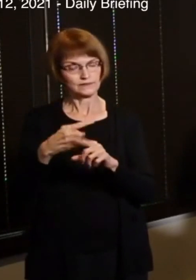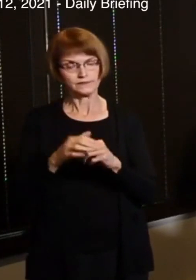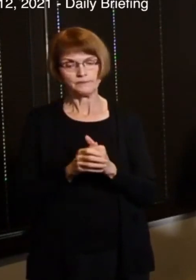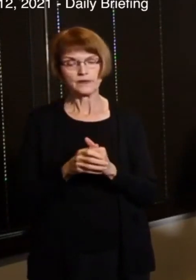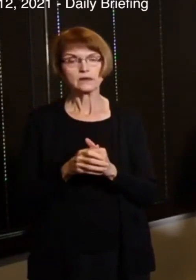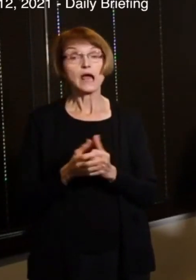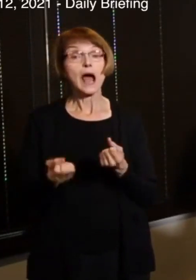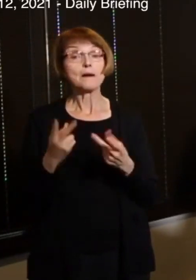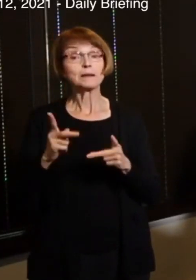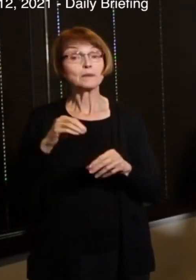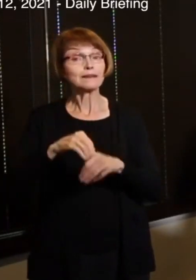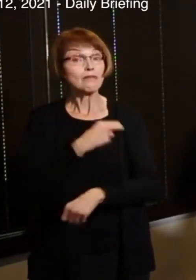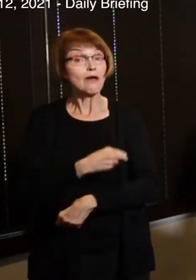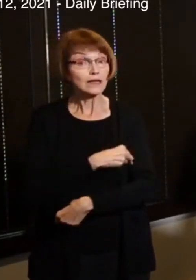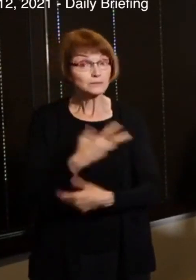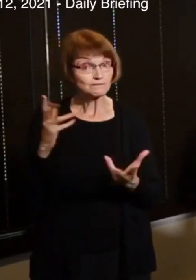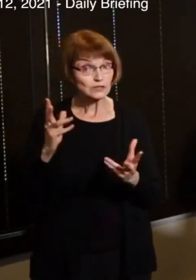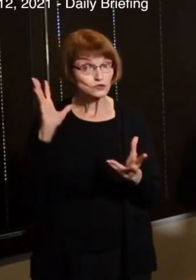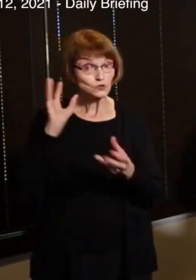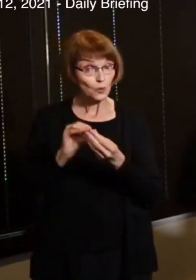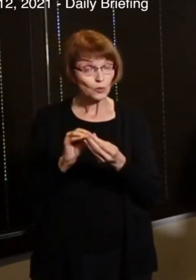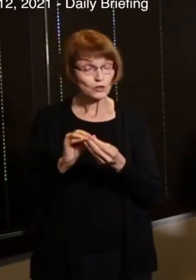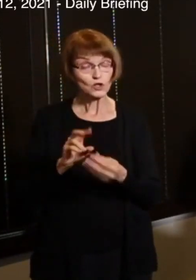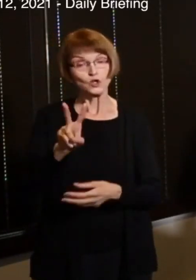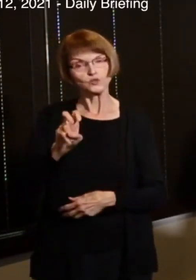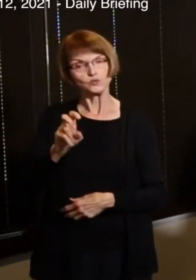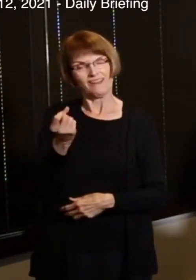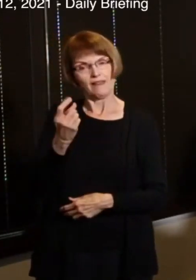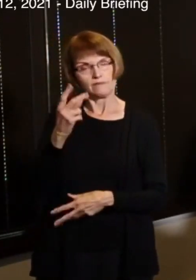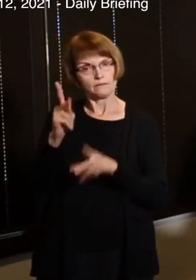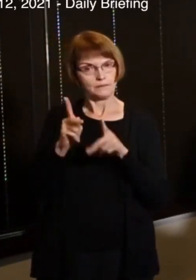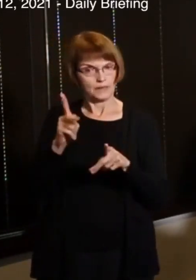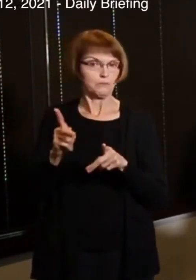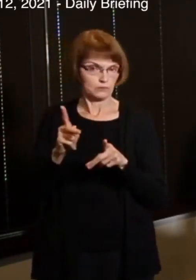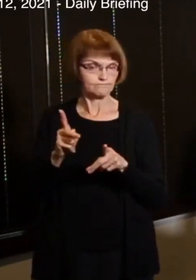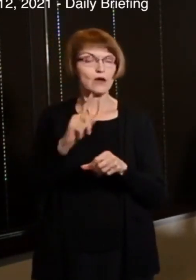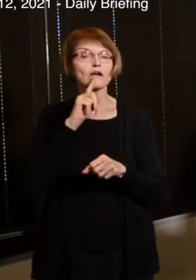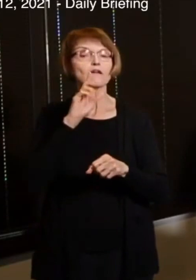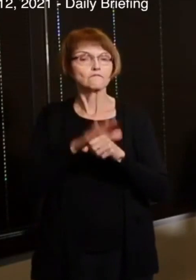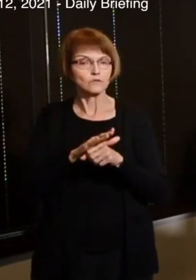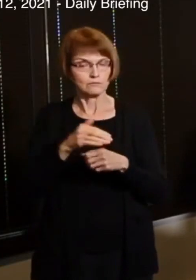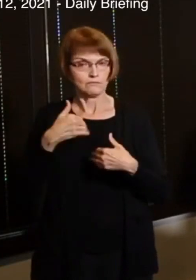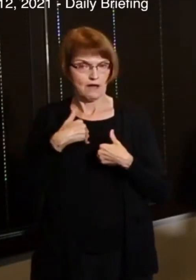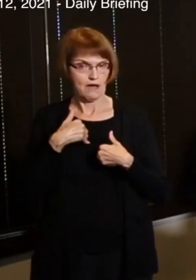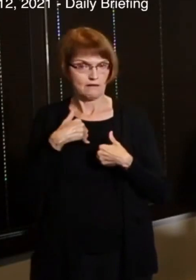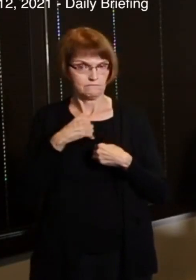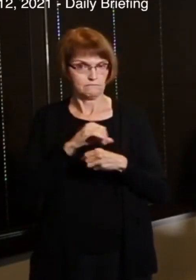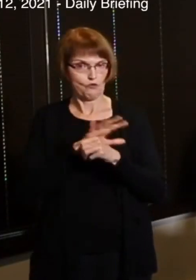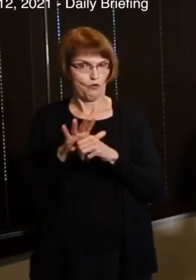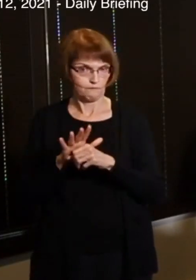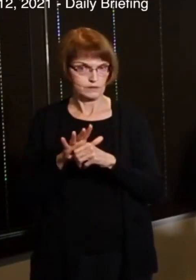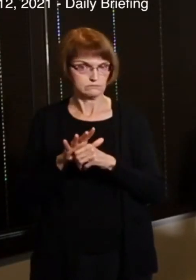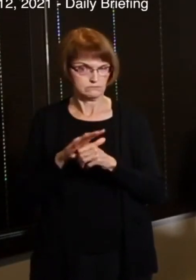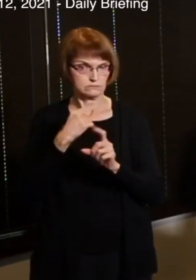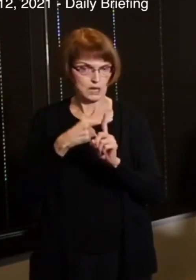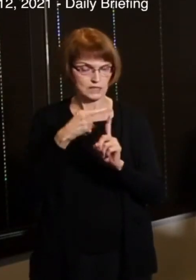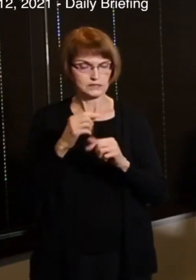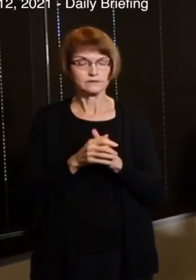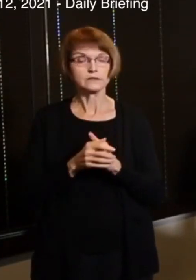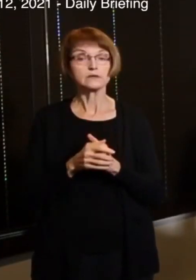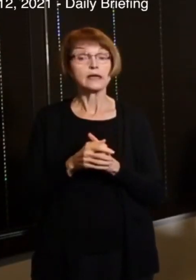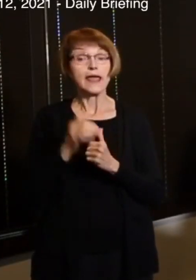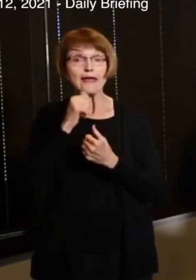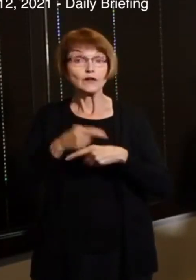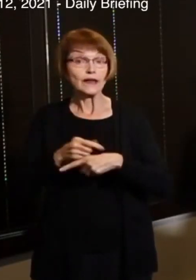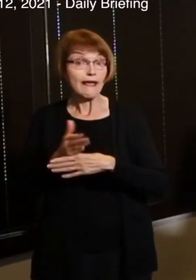census numbers, today we're reporting 211 hospitalizations with confirmed COVID positive patients. And the moving average